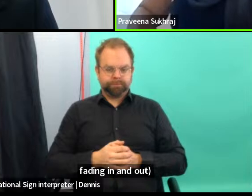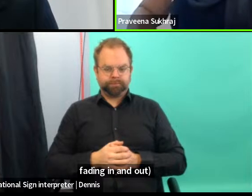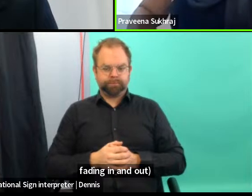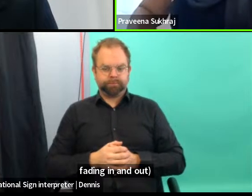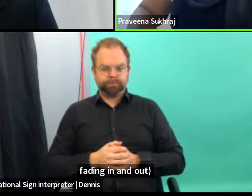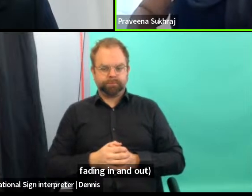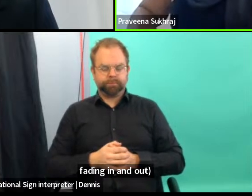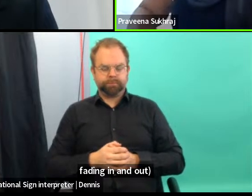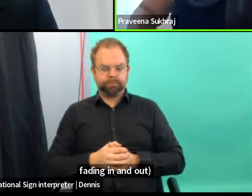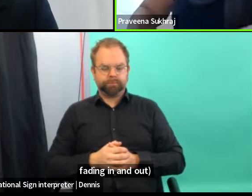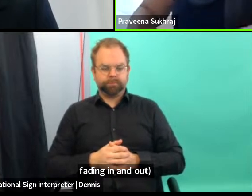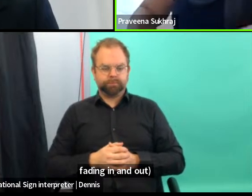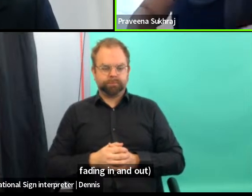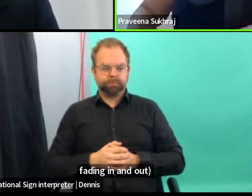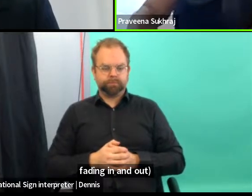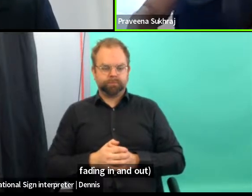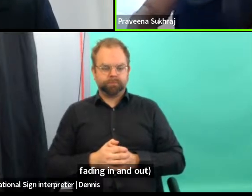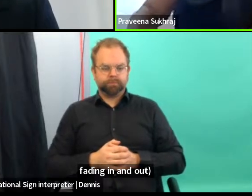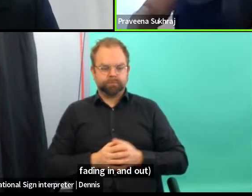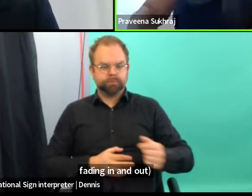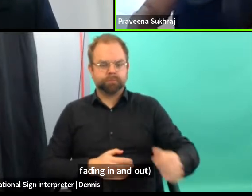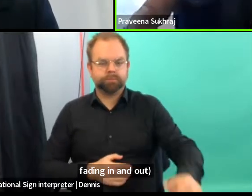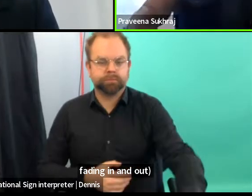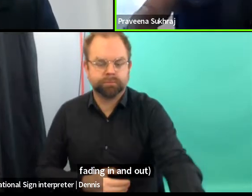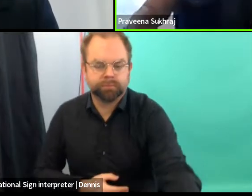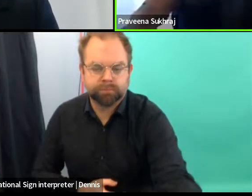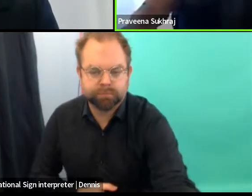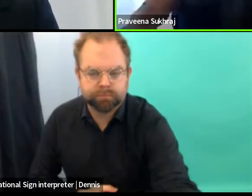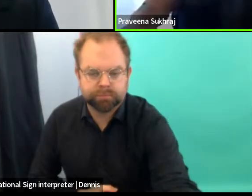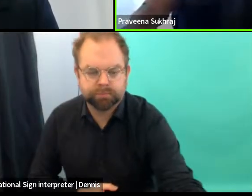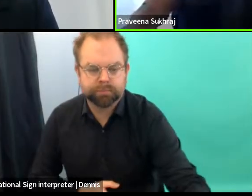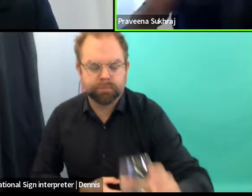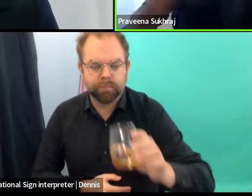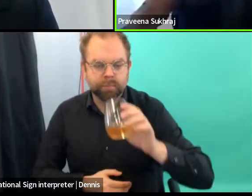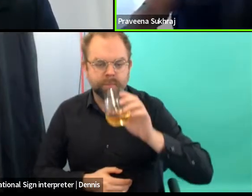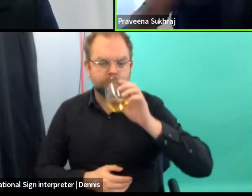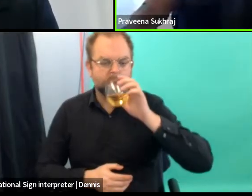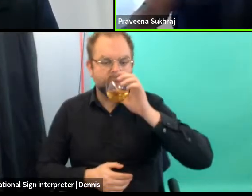monitoring and evaluation, reporting and auditing